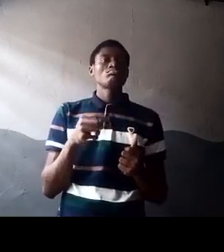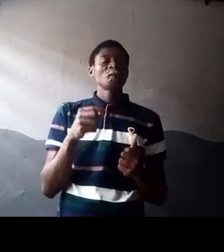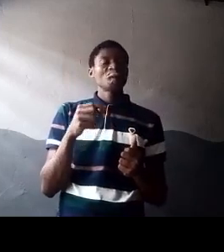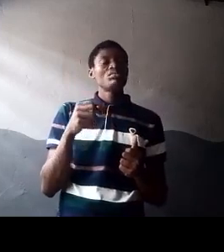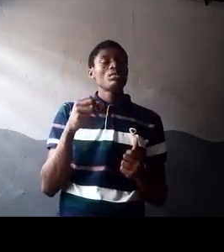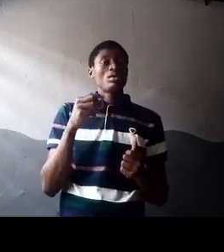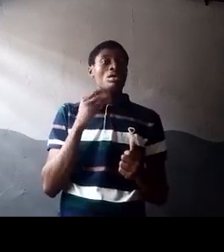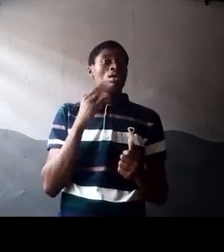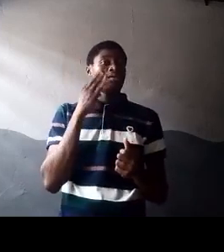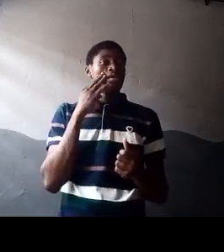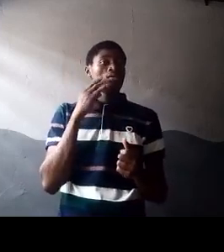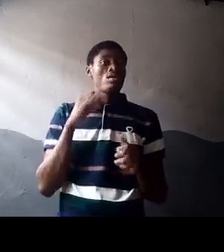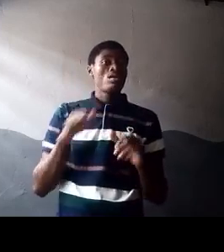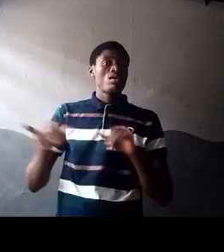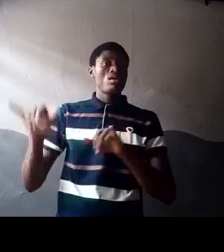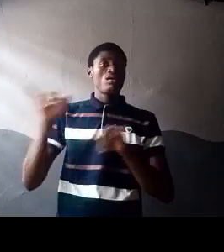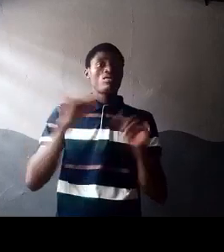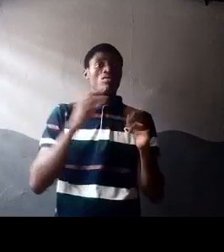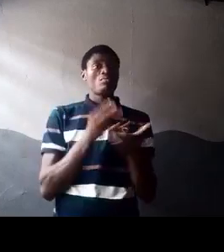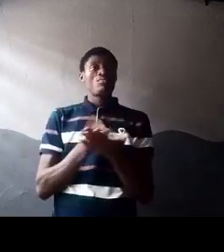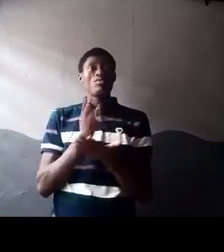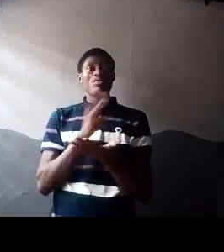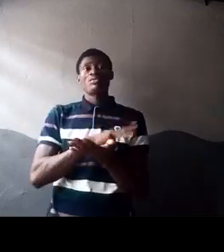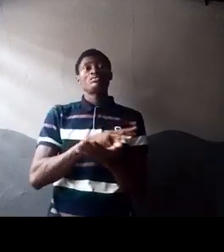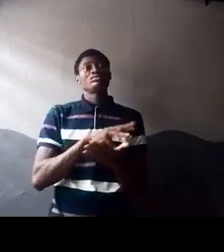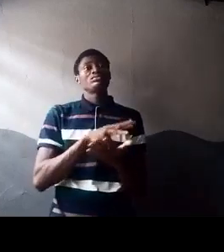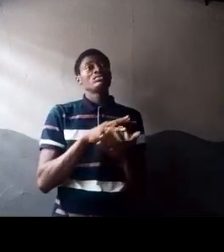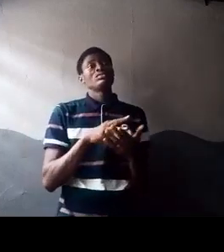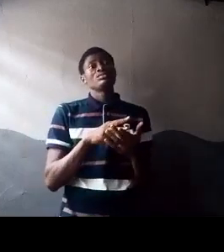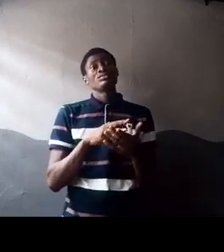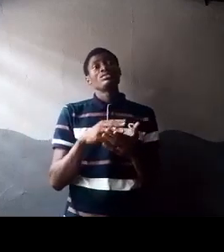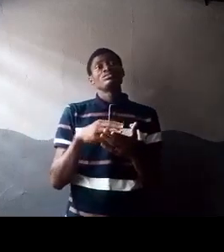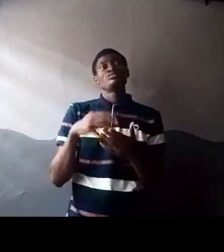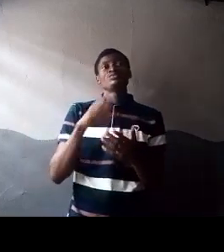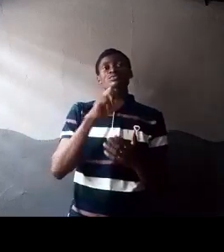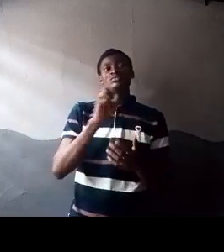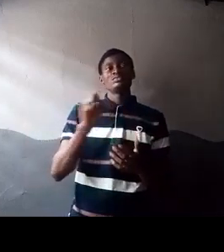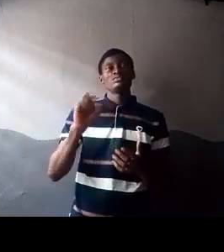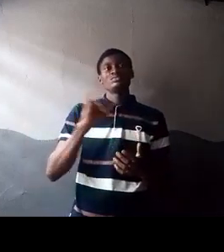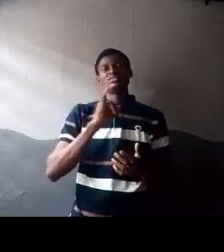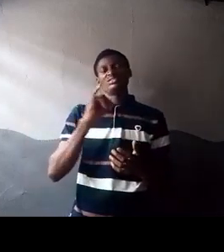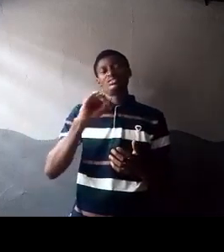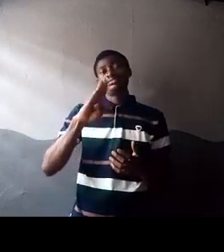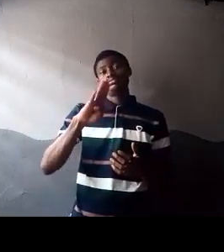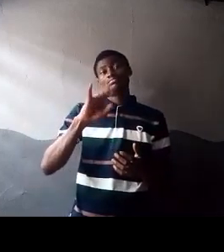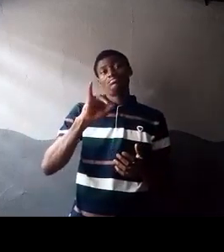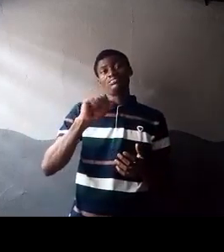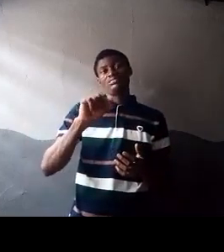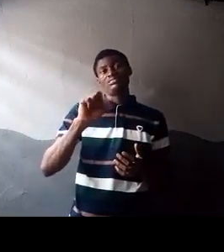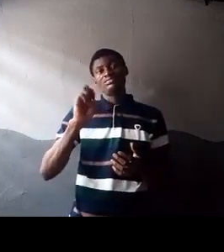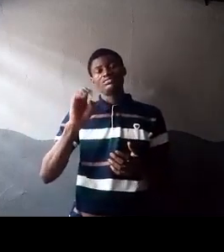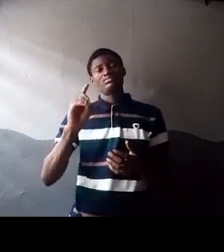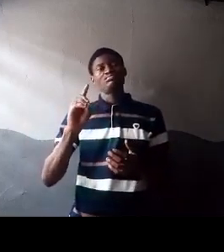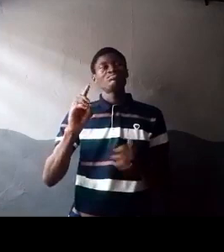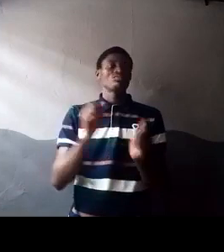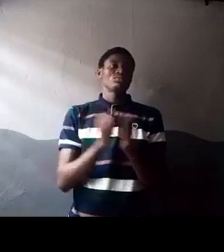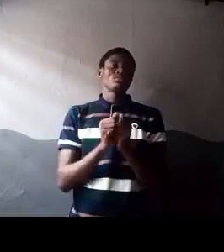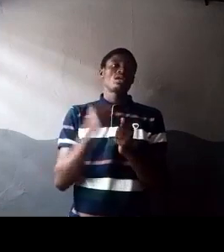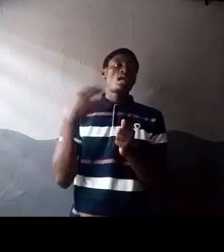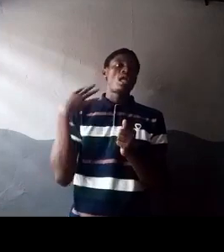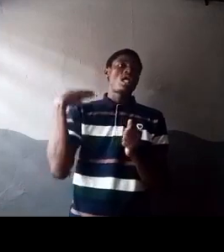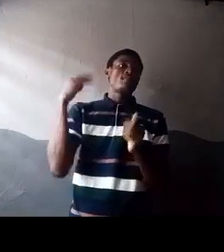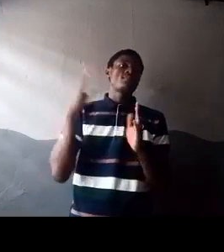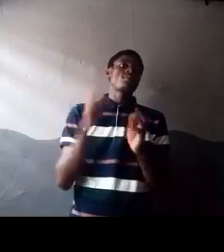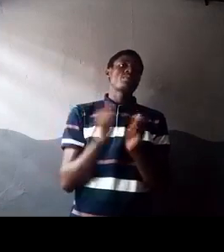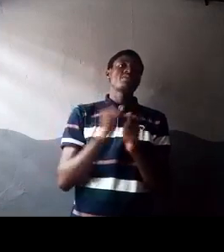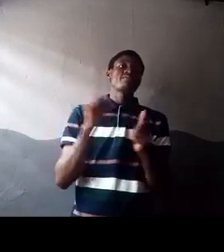is biased towards applicants with a first-class distinction. Kindly clarify